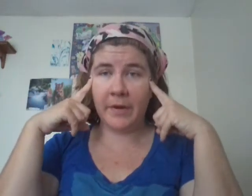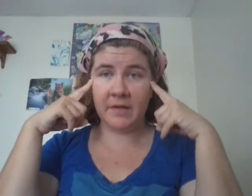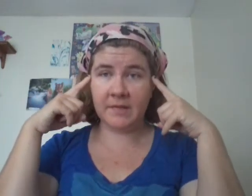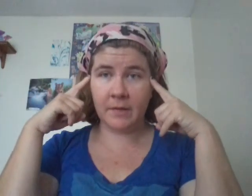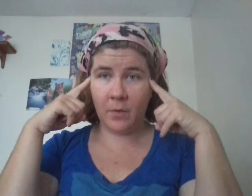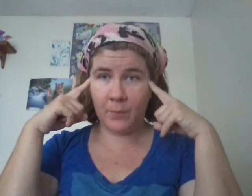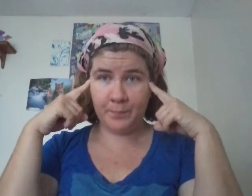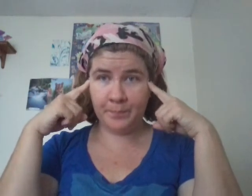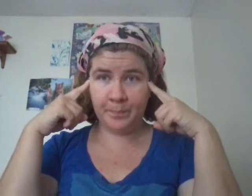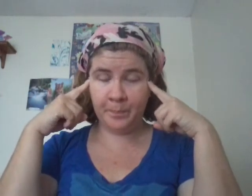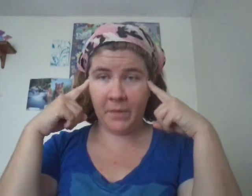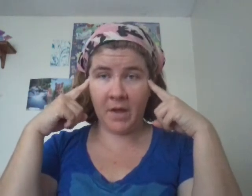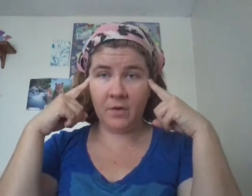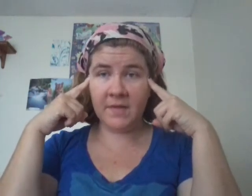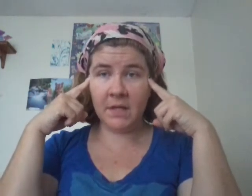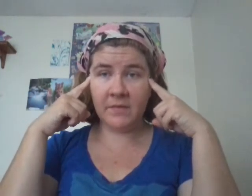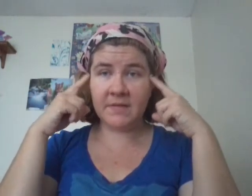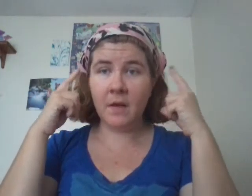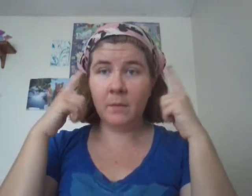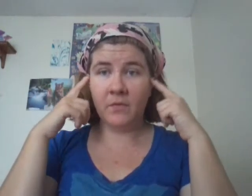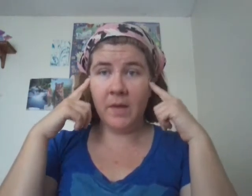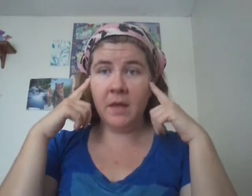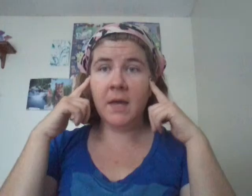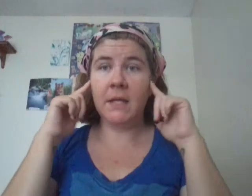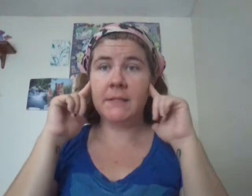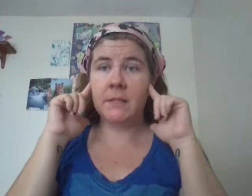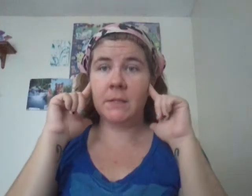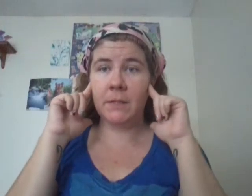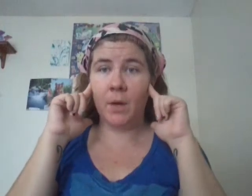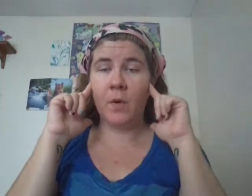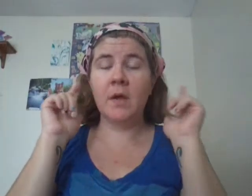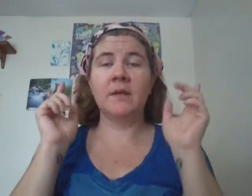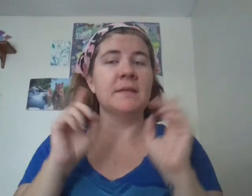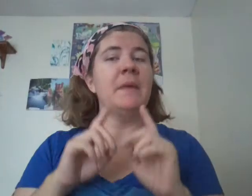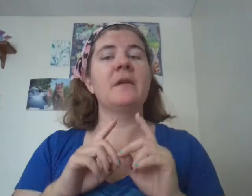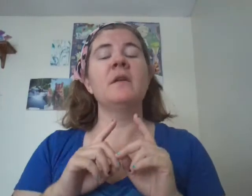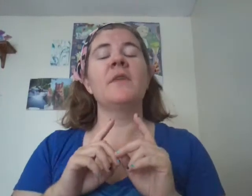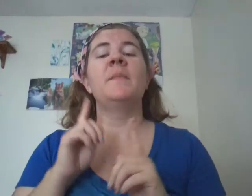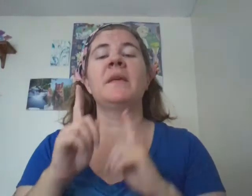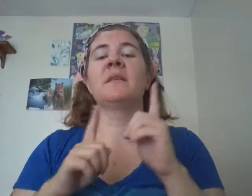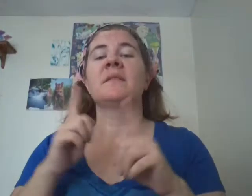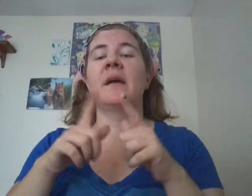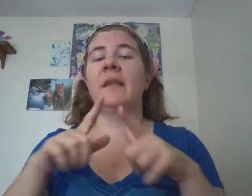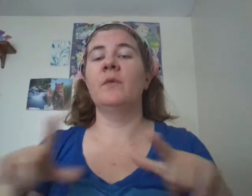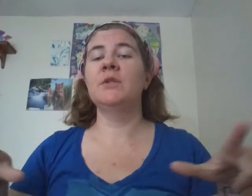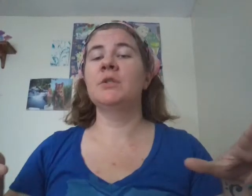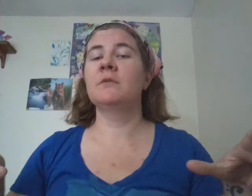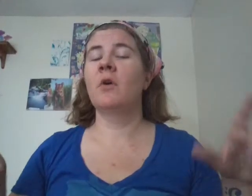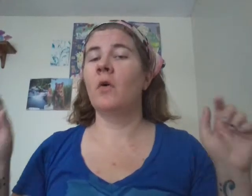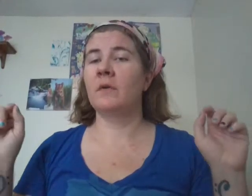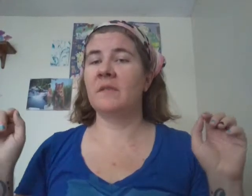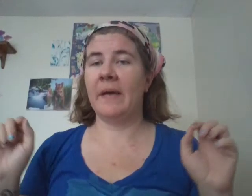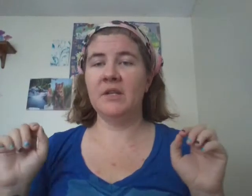my brain is slow. I don't know if that's all of us, but for me, it's slow. It doesn't matter if I'm speaking sign language, or Spanish,